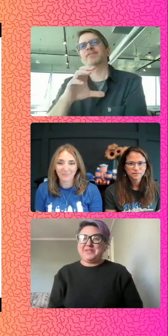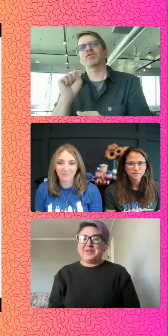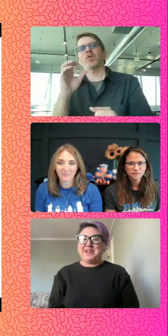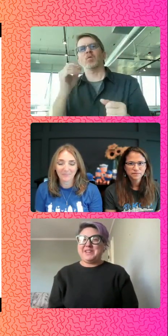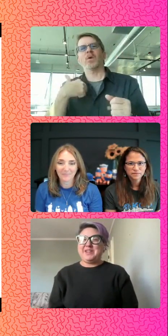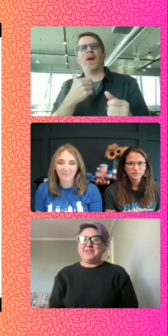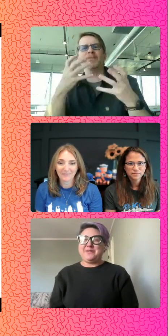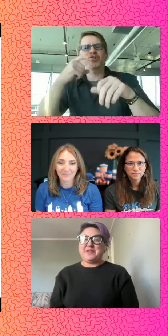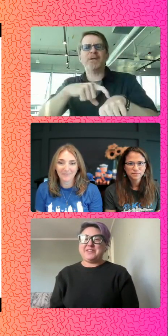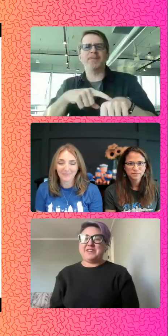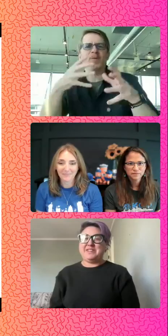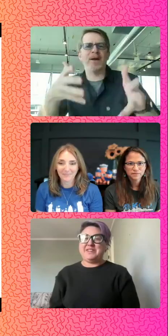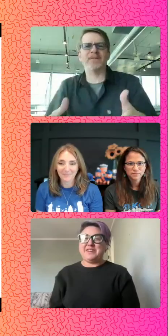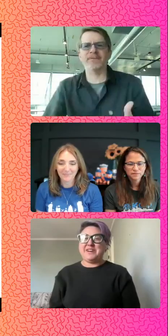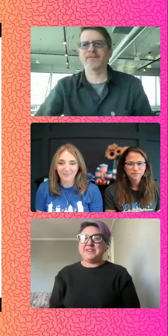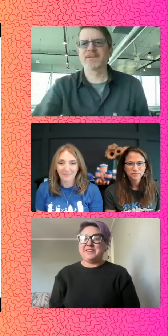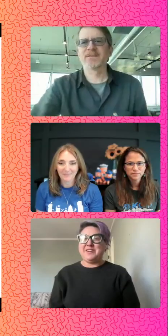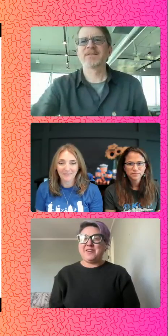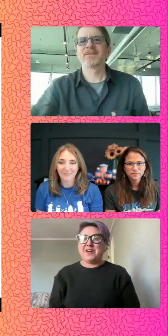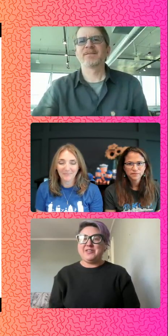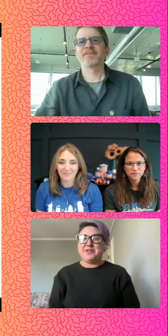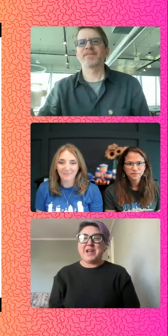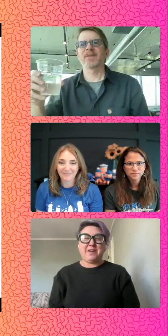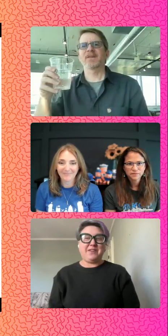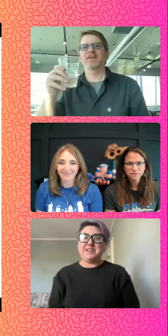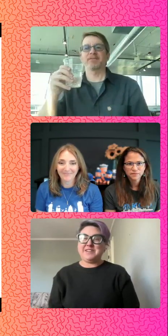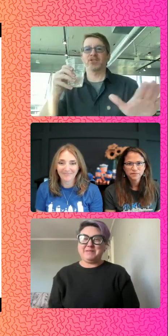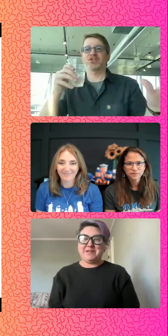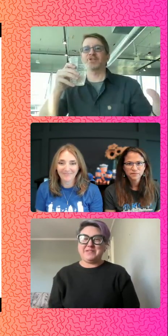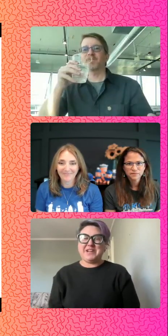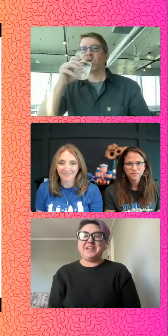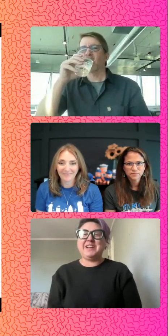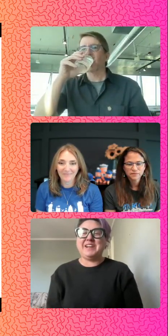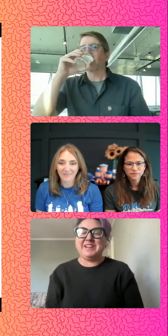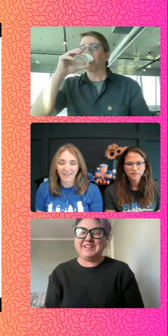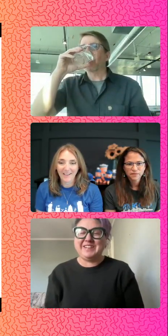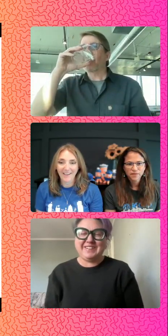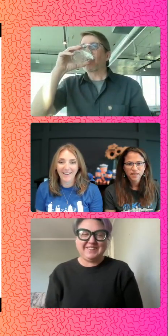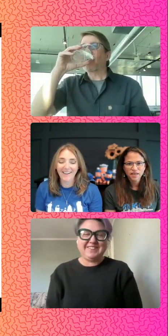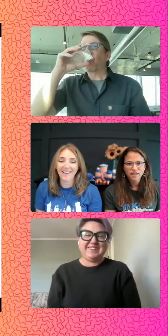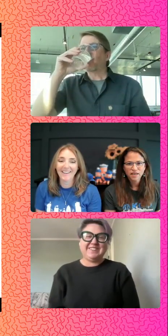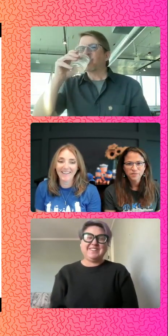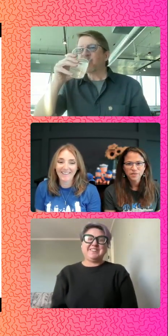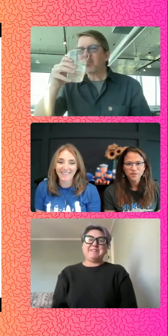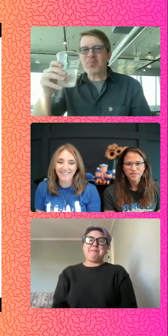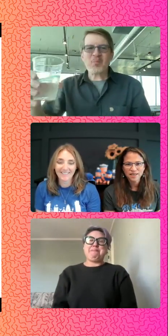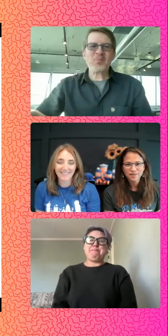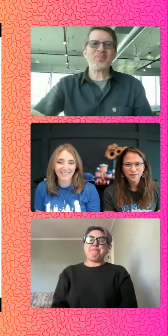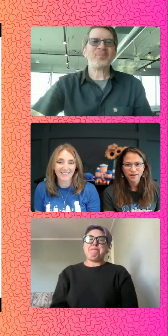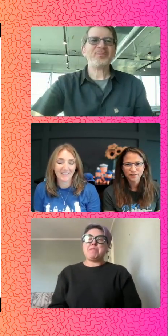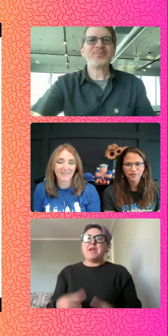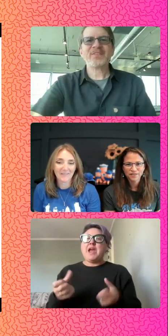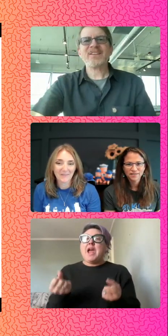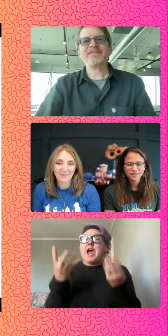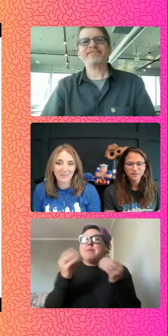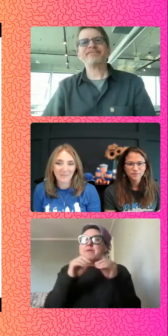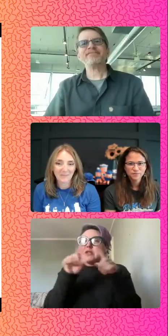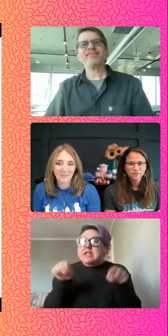Yeah, that's great. Thank you so much. I did, do I have any time left? How many more slides do you